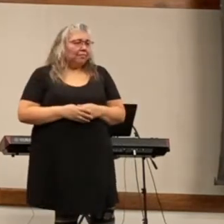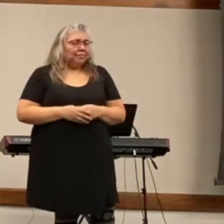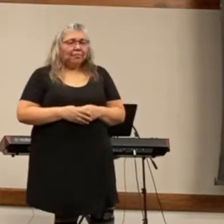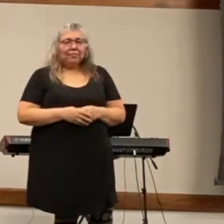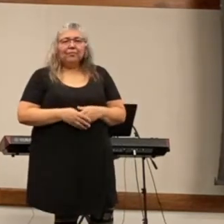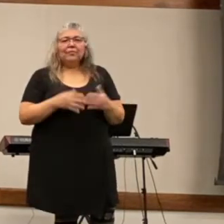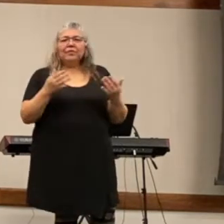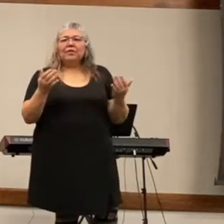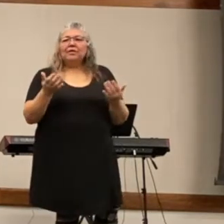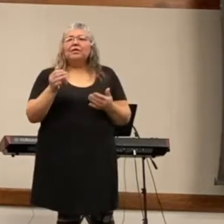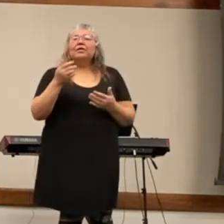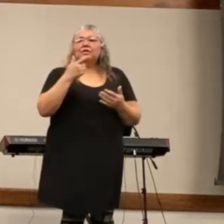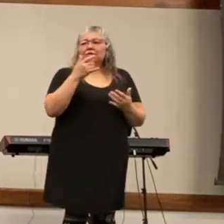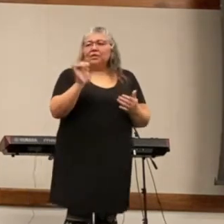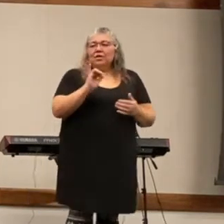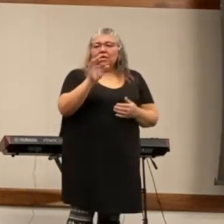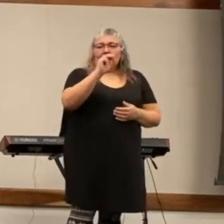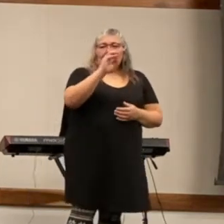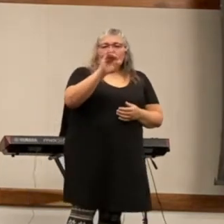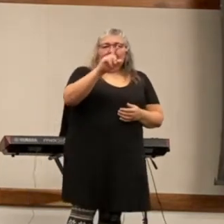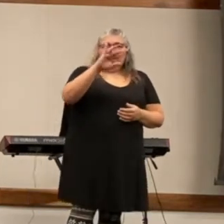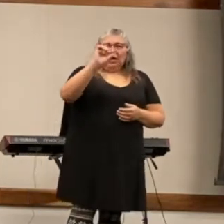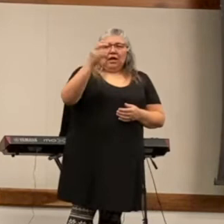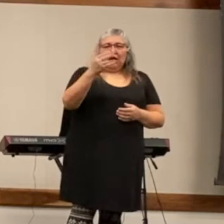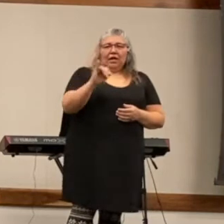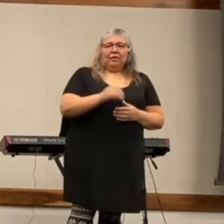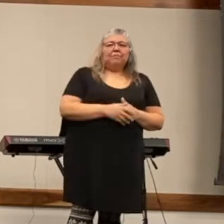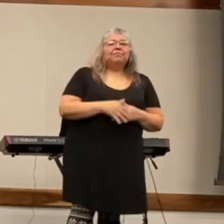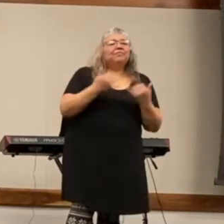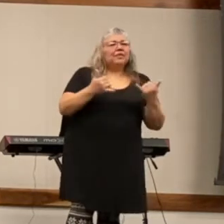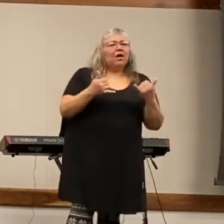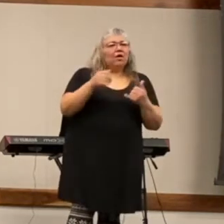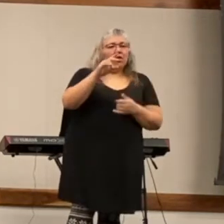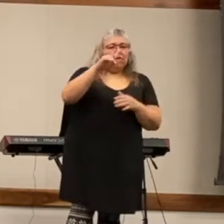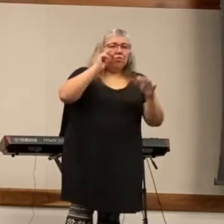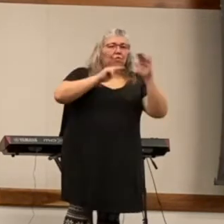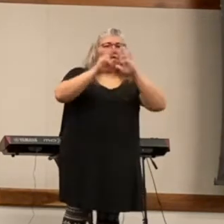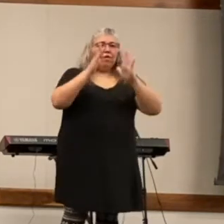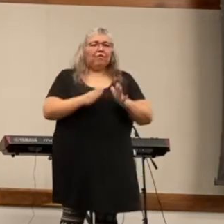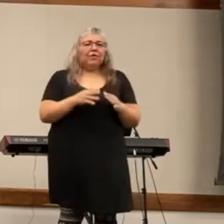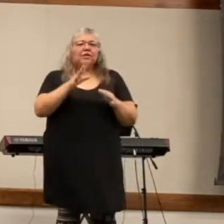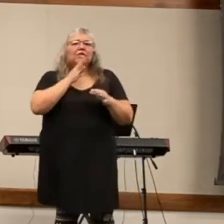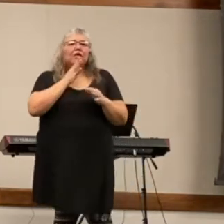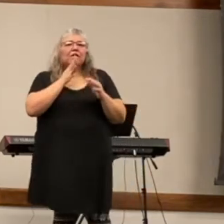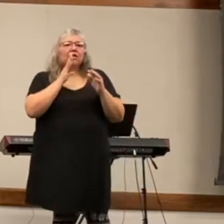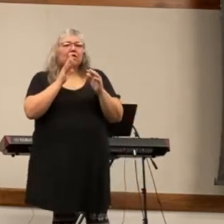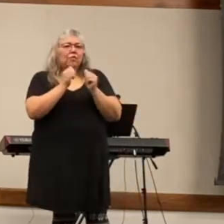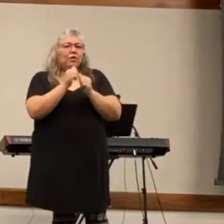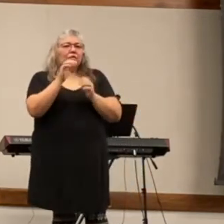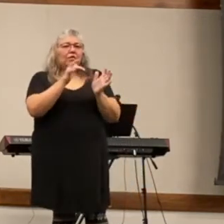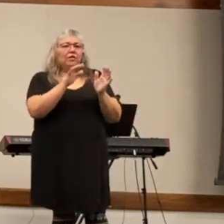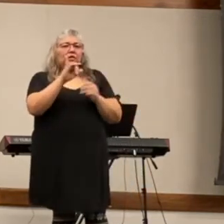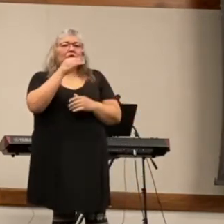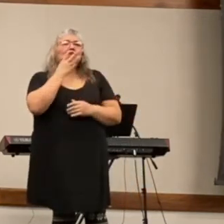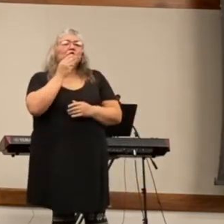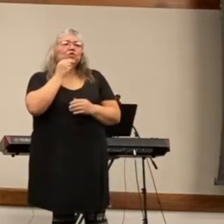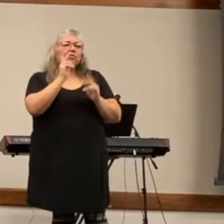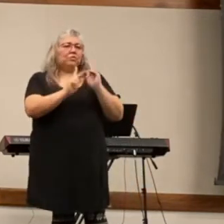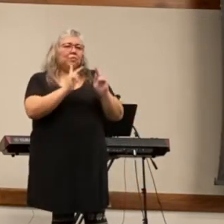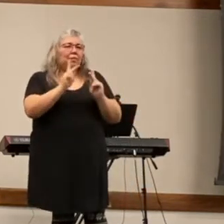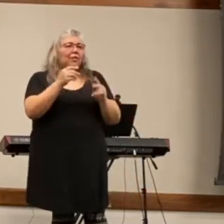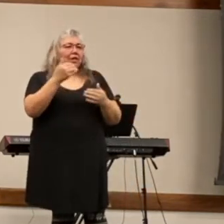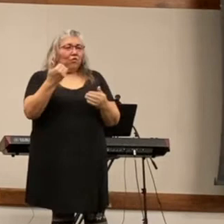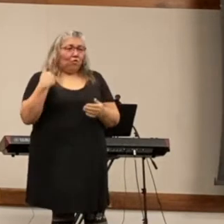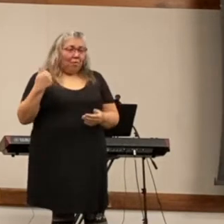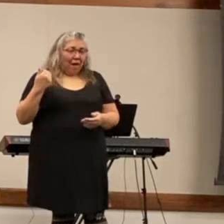So Malachi, the prophet Malachi, he is speaking to the Jewish people. And he's reminding